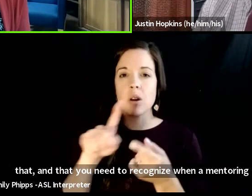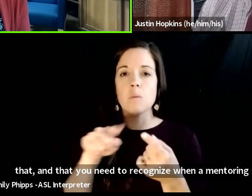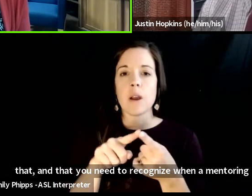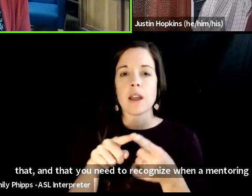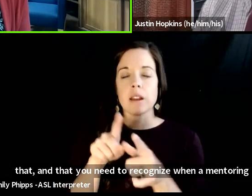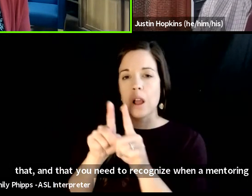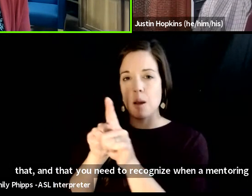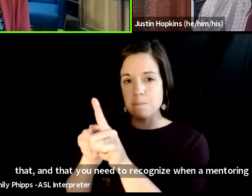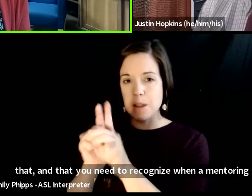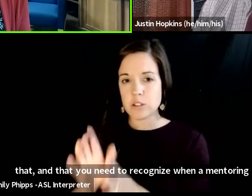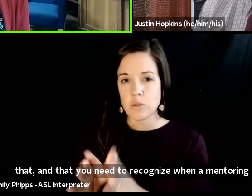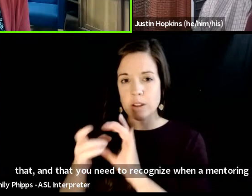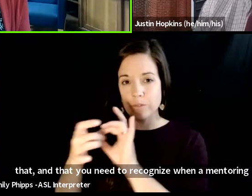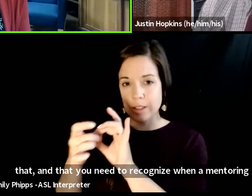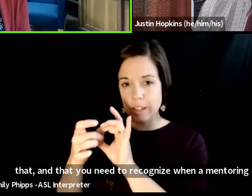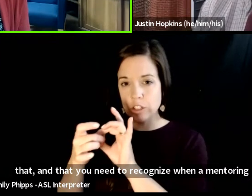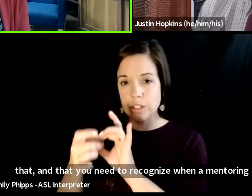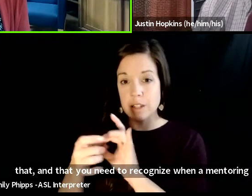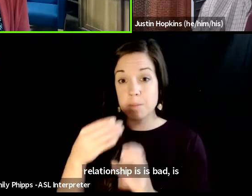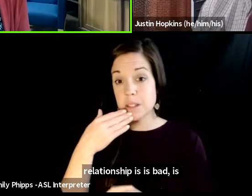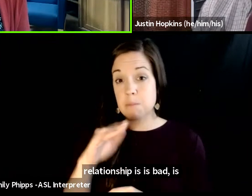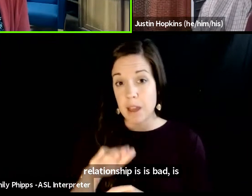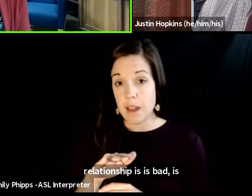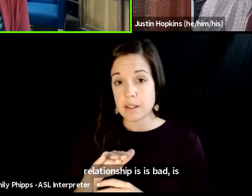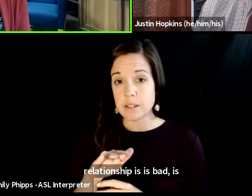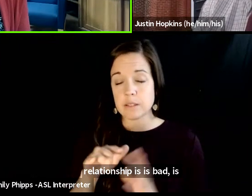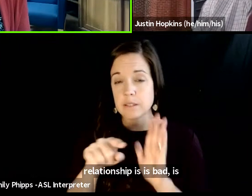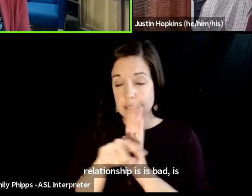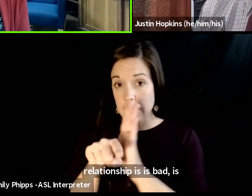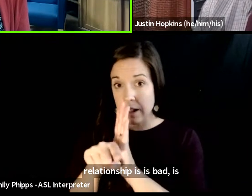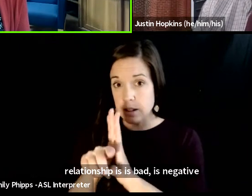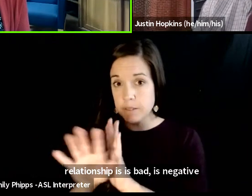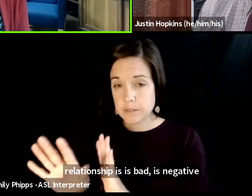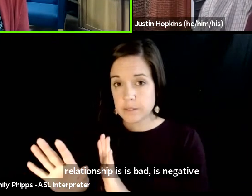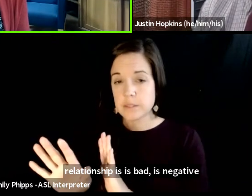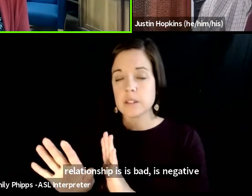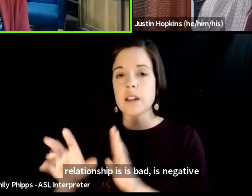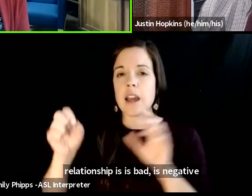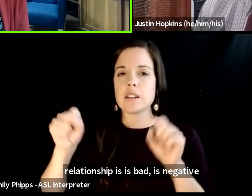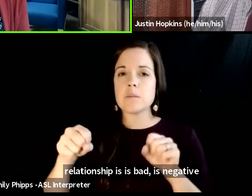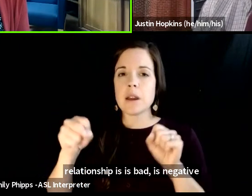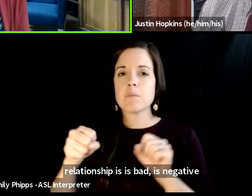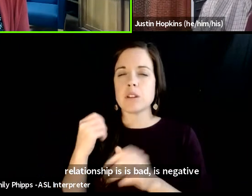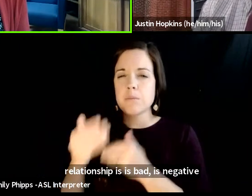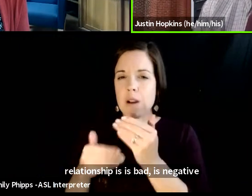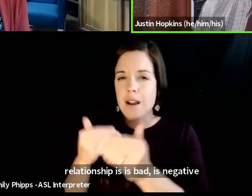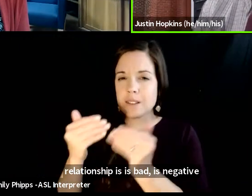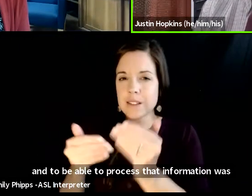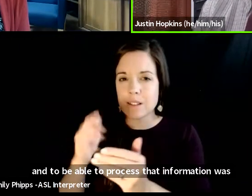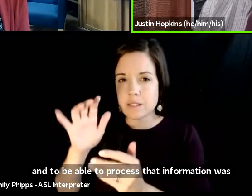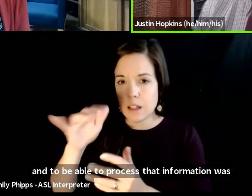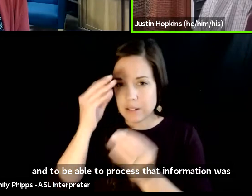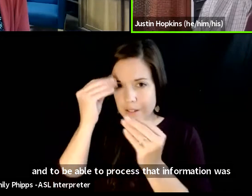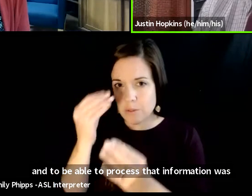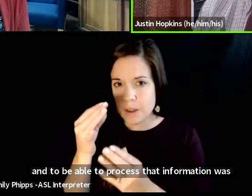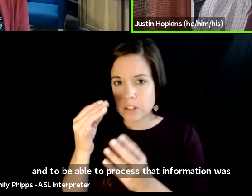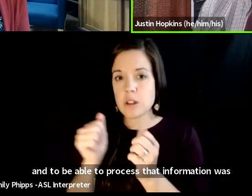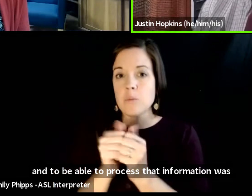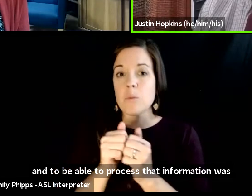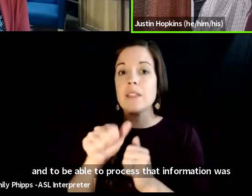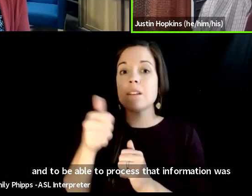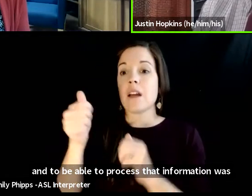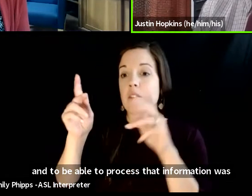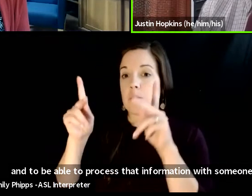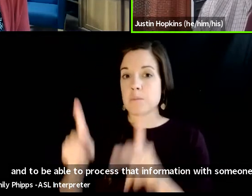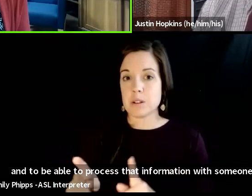relationship is bad, is negative, and to be able to process that information with someone else who can